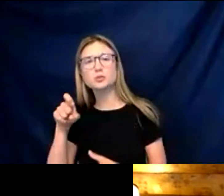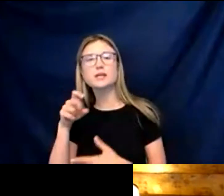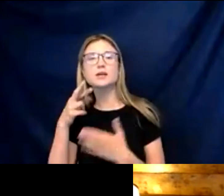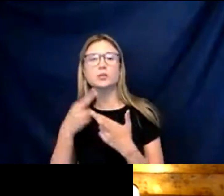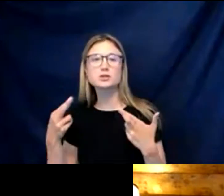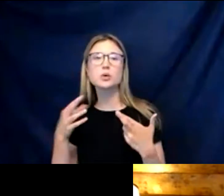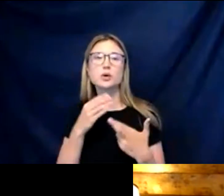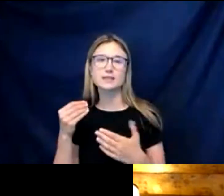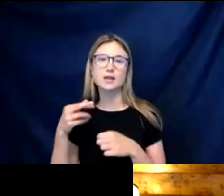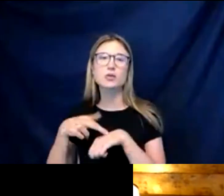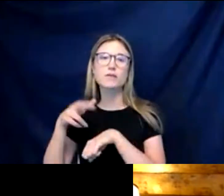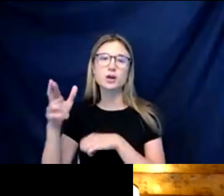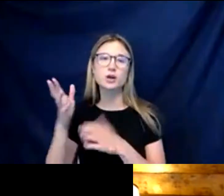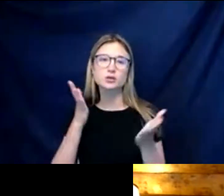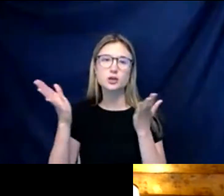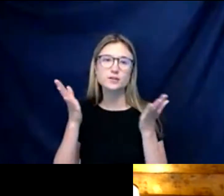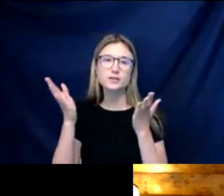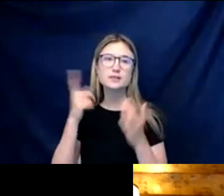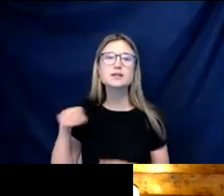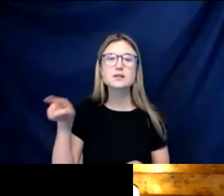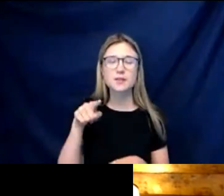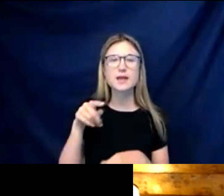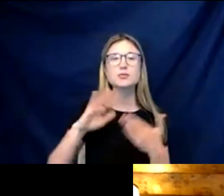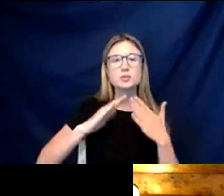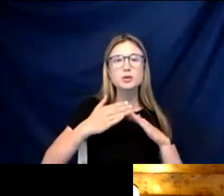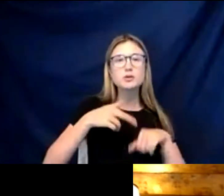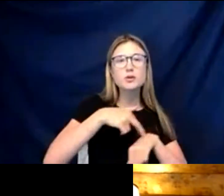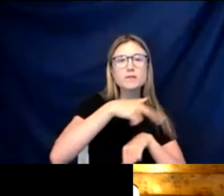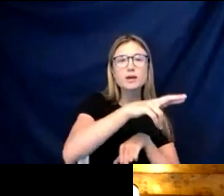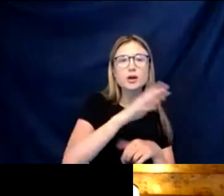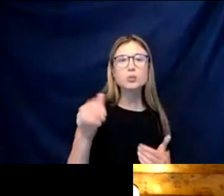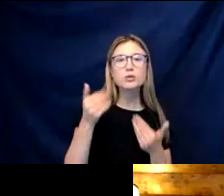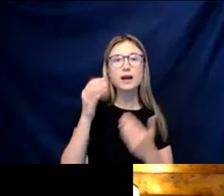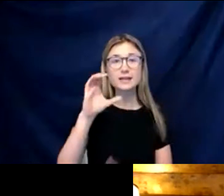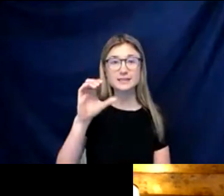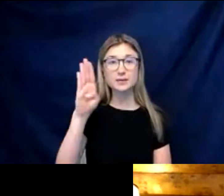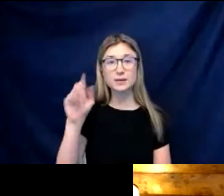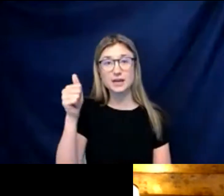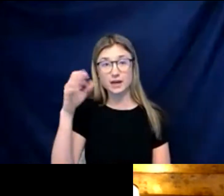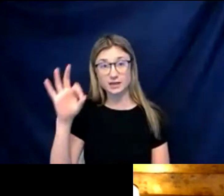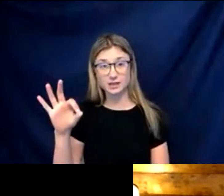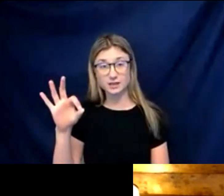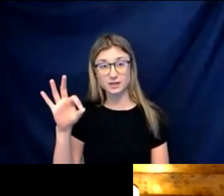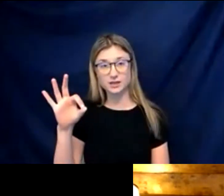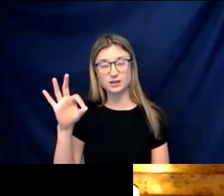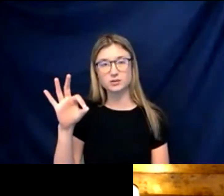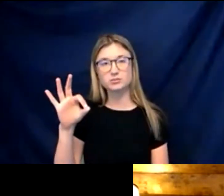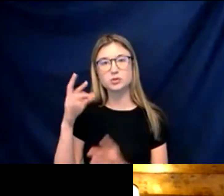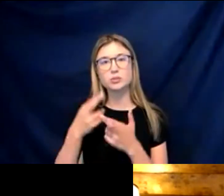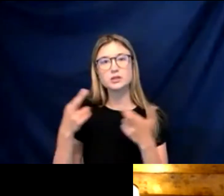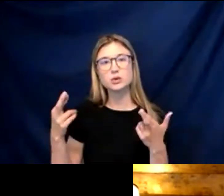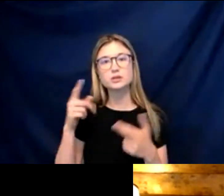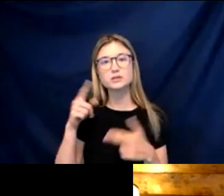services. They make community referrals, provide CD19 resources. They can support health